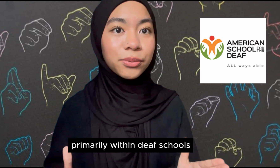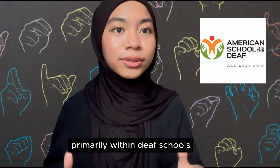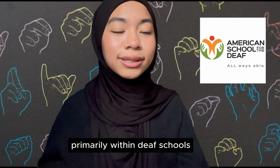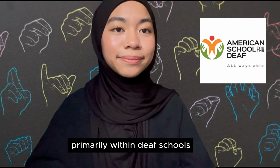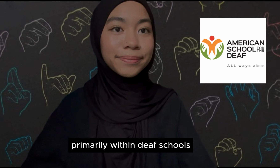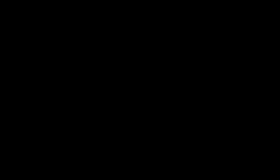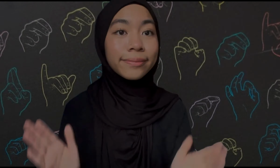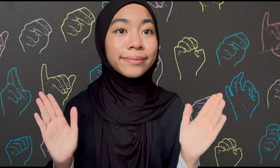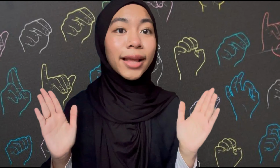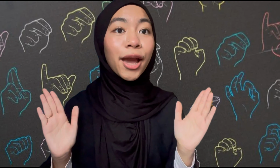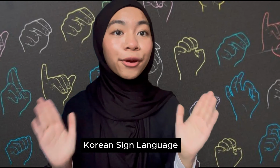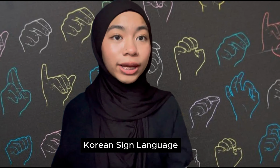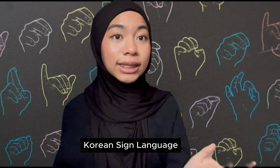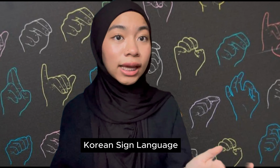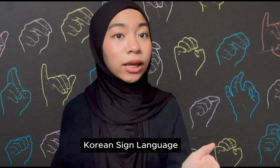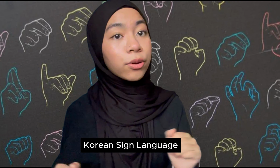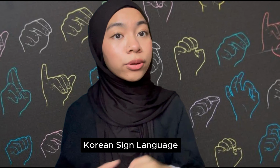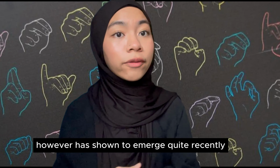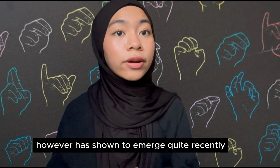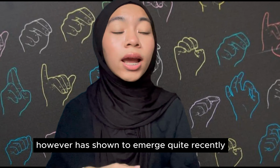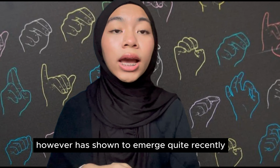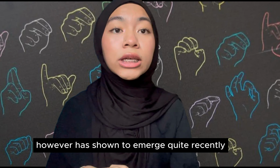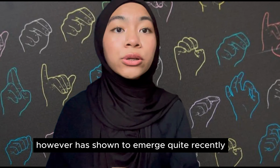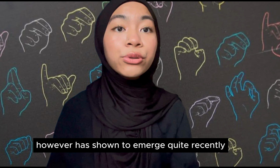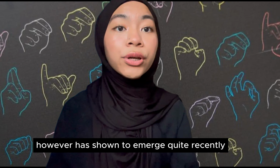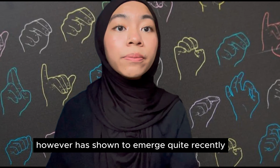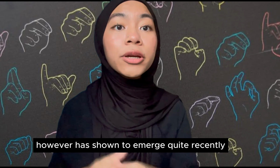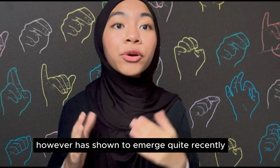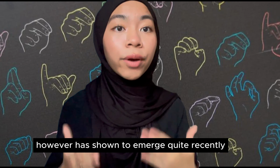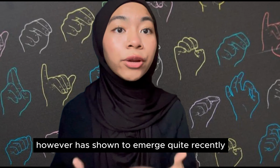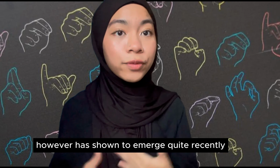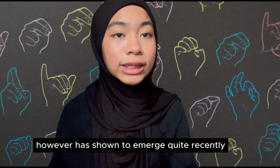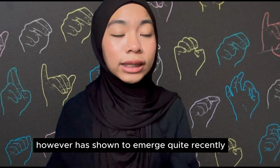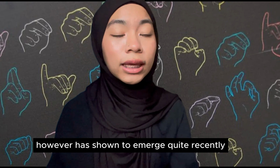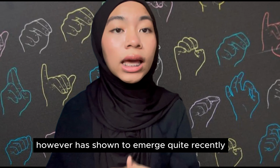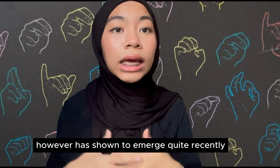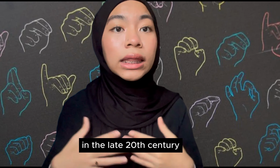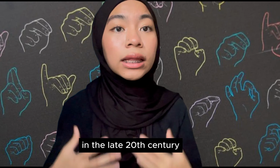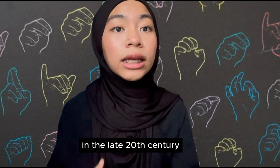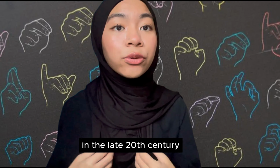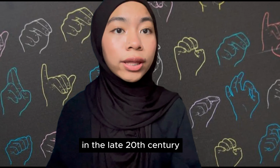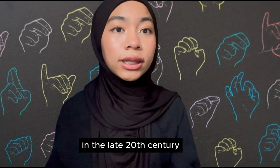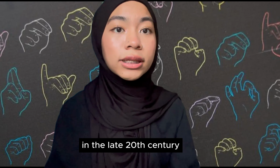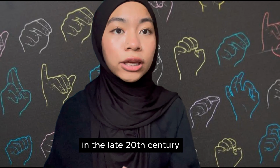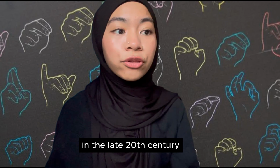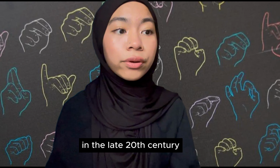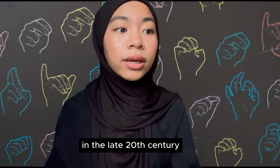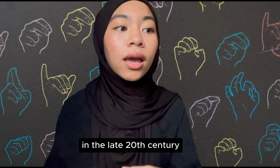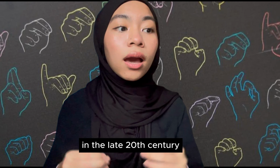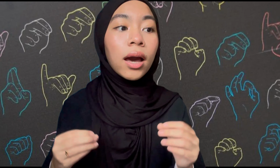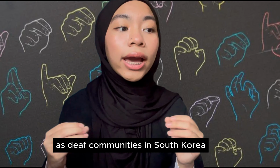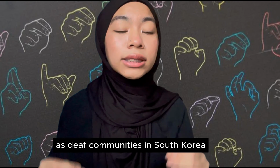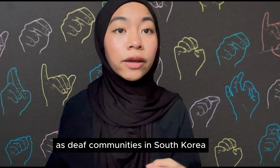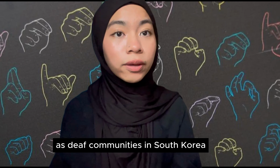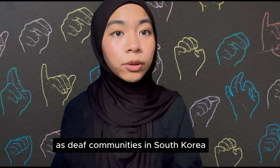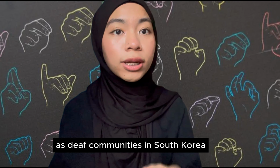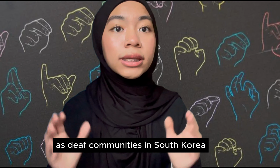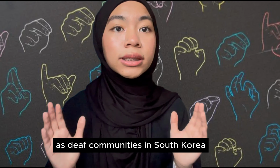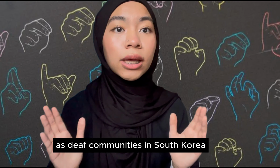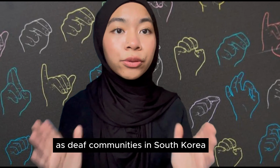schools. Korean Sign Language, however, has shown to emerge quite recently in the late 20th century as deaf communities in South